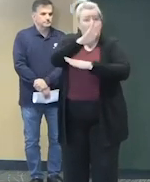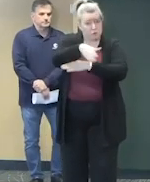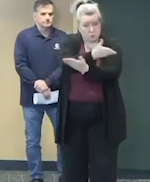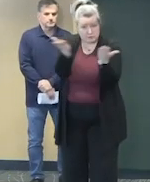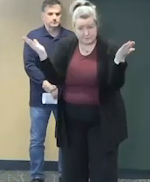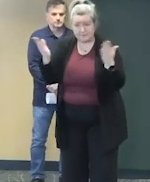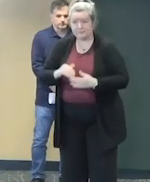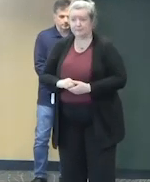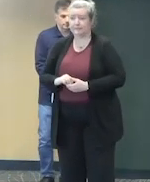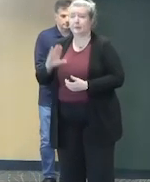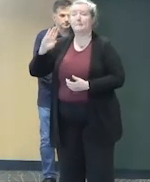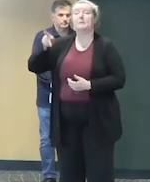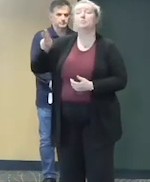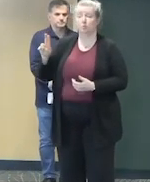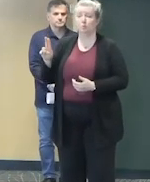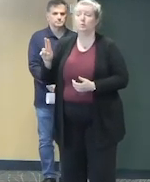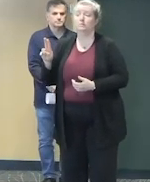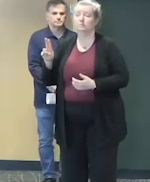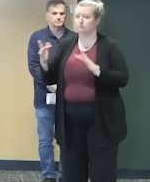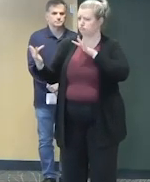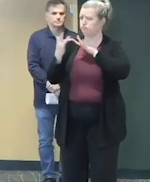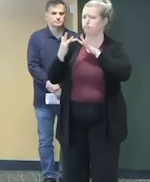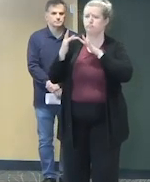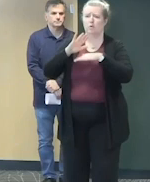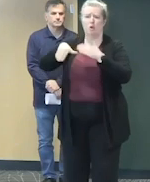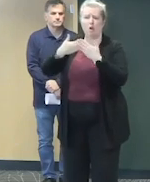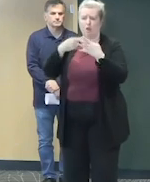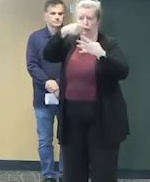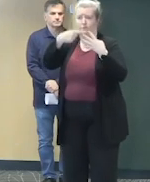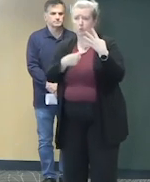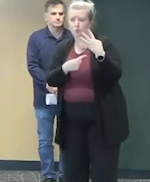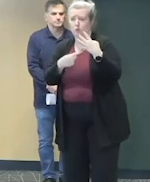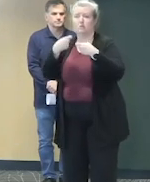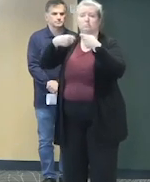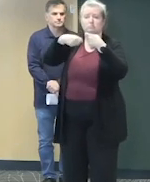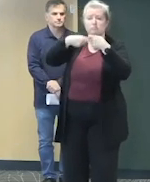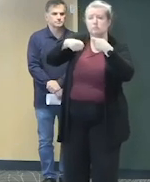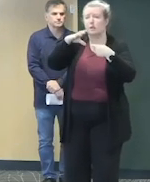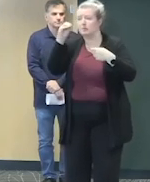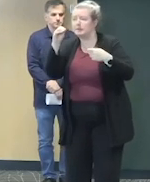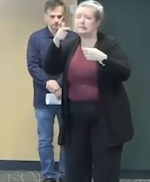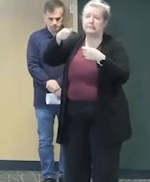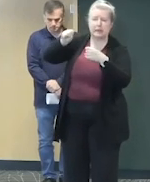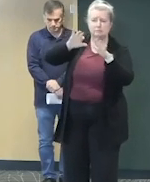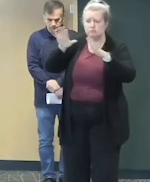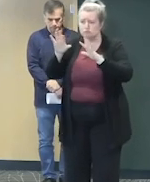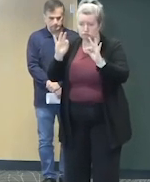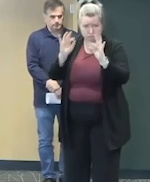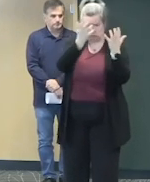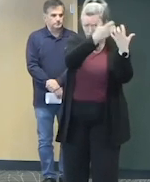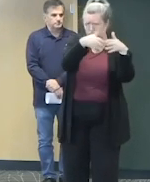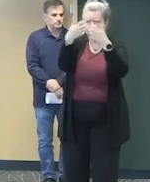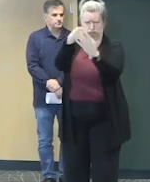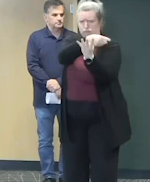BPU is in regular communication with all four of the state's electric utilities regarding storm preparation and response. We'll continue to